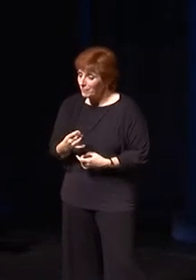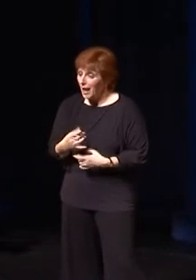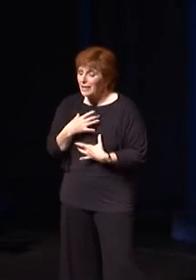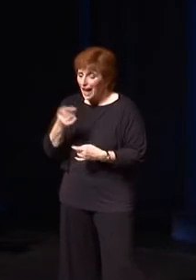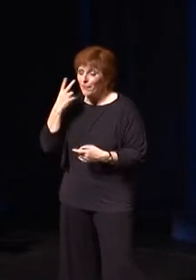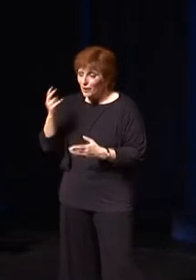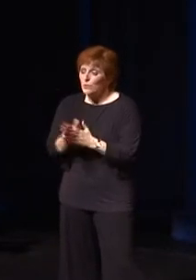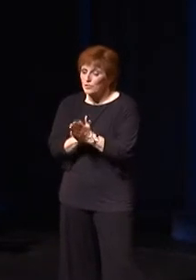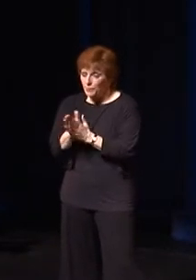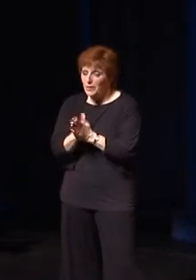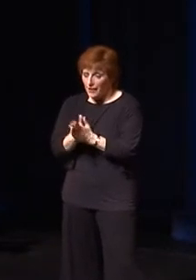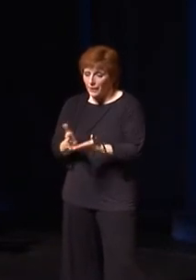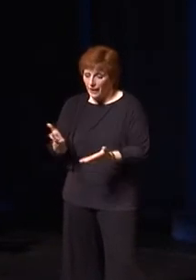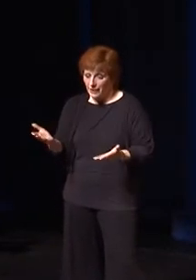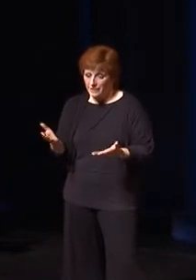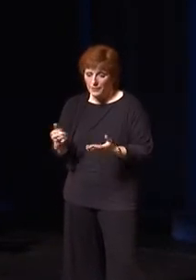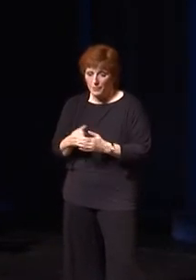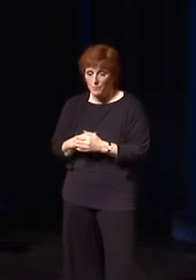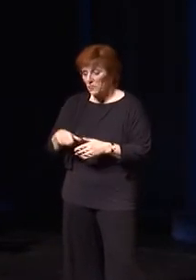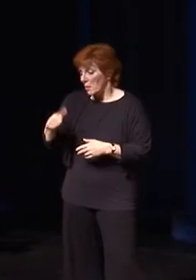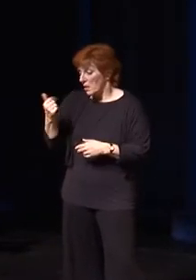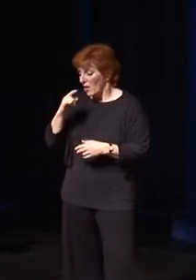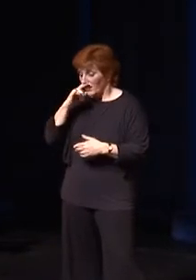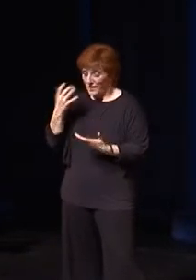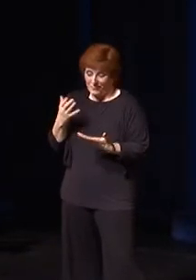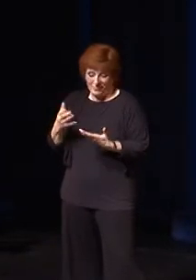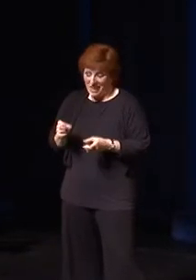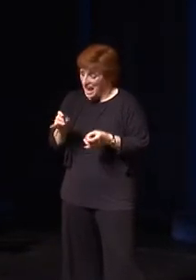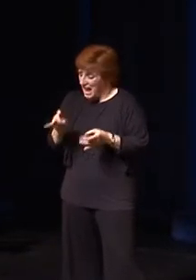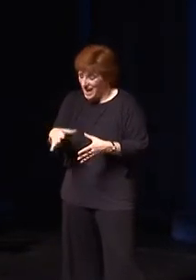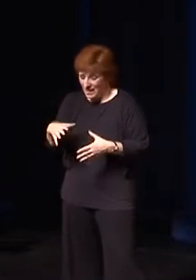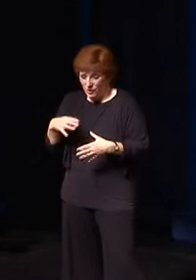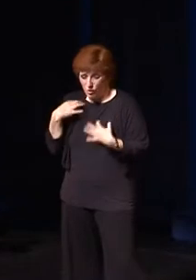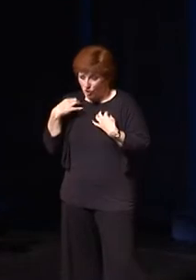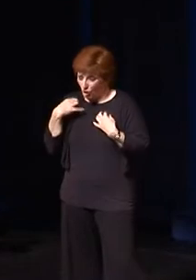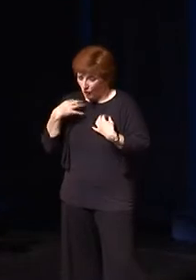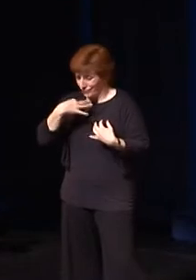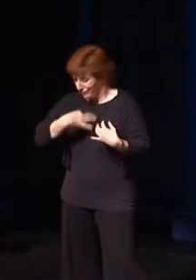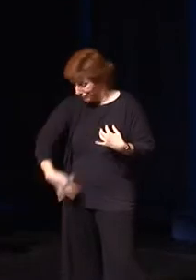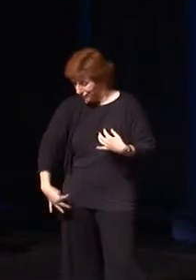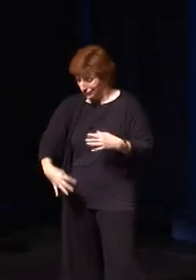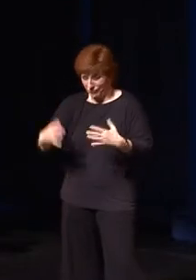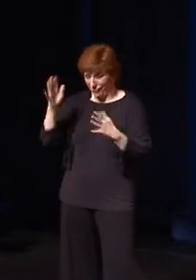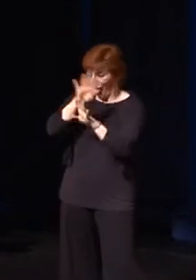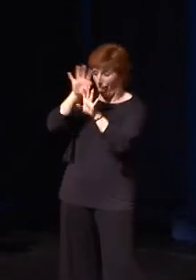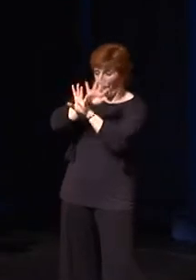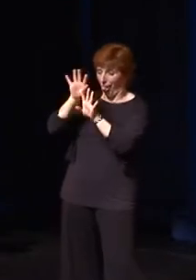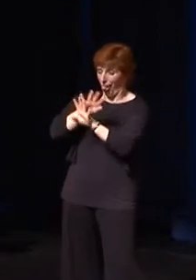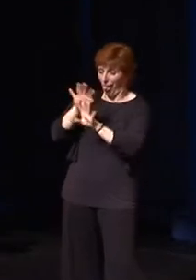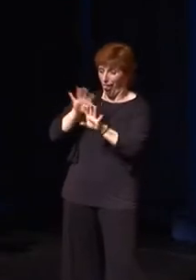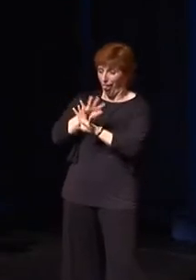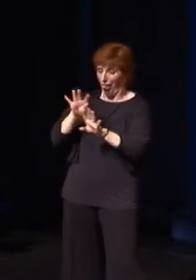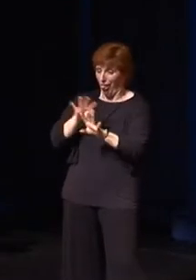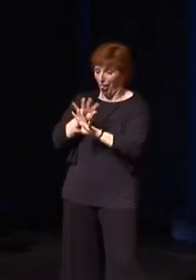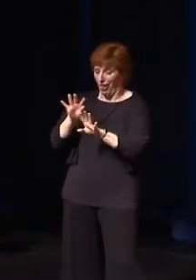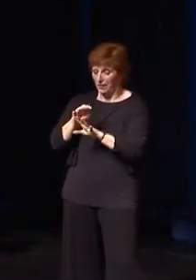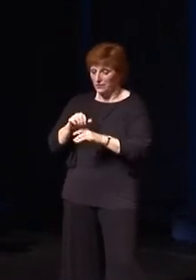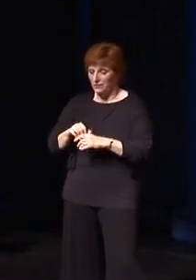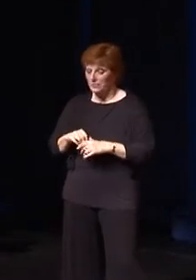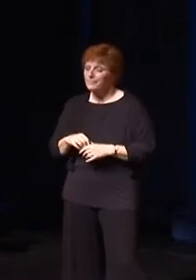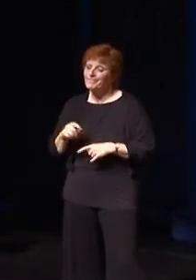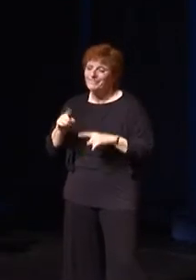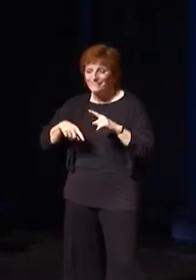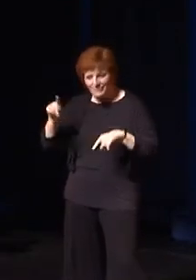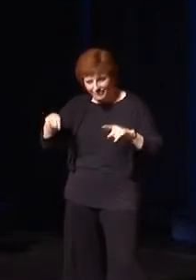visual stimulating things. Where another kid would hate those shirts because the stripes would all be vibrating. So this is where it's